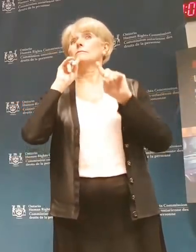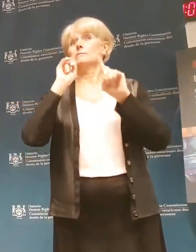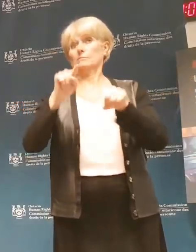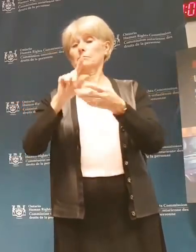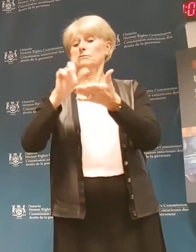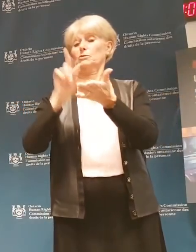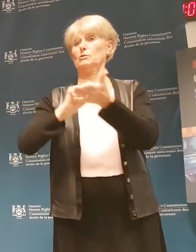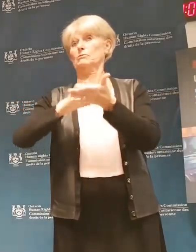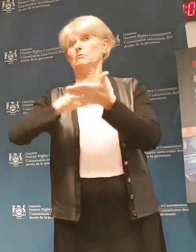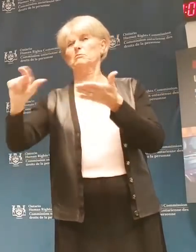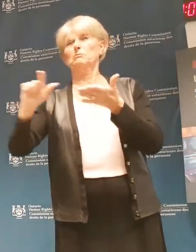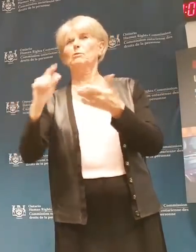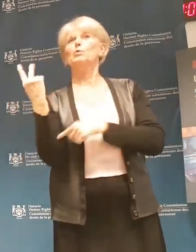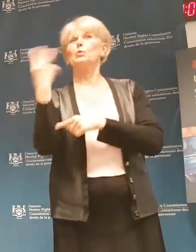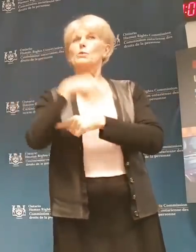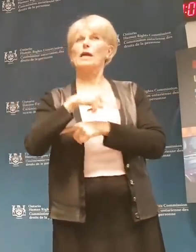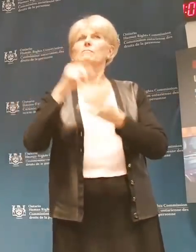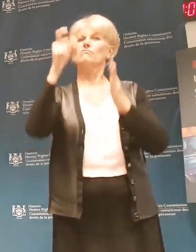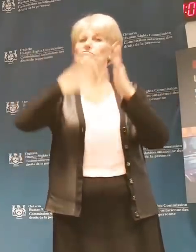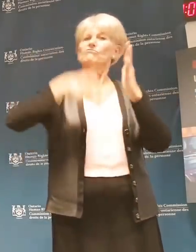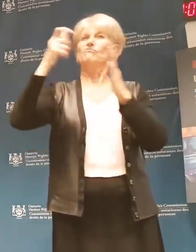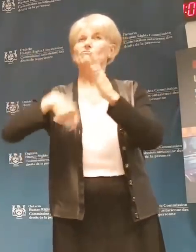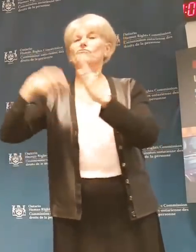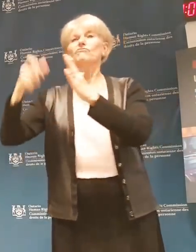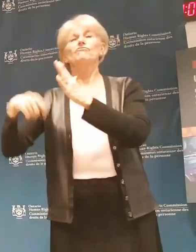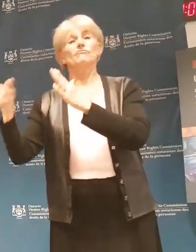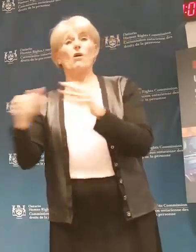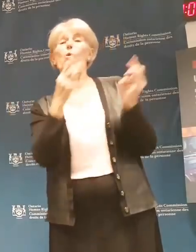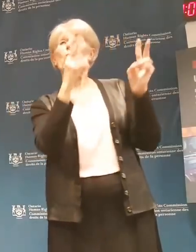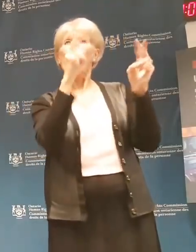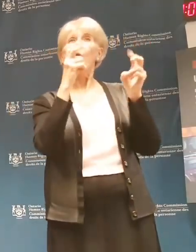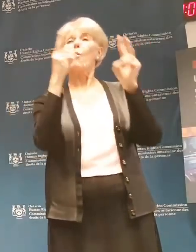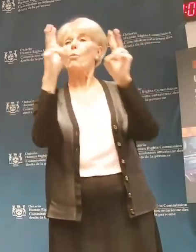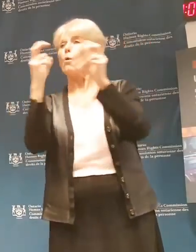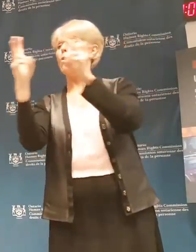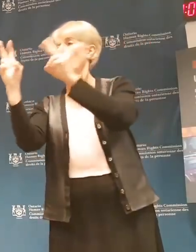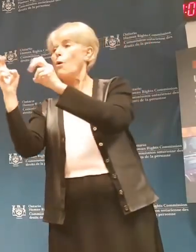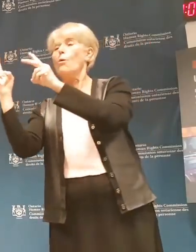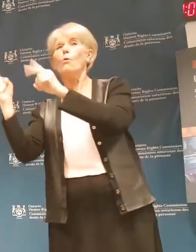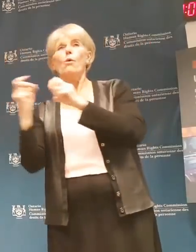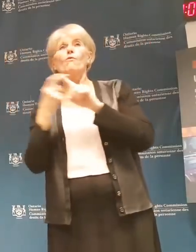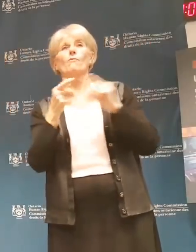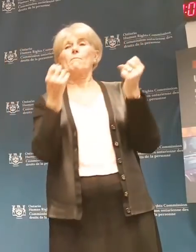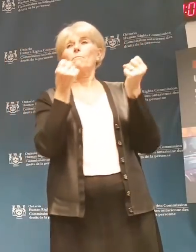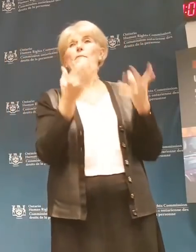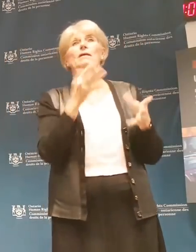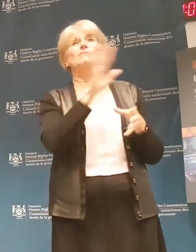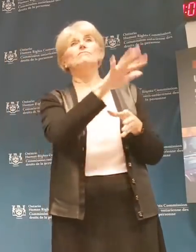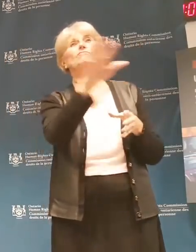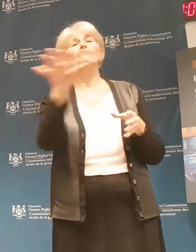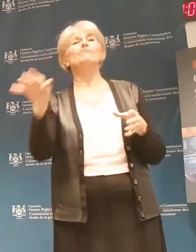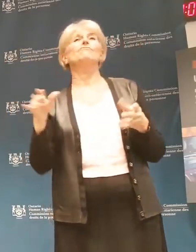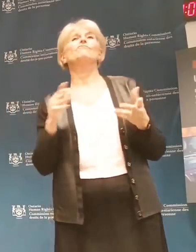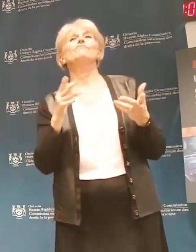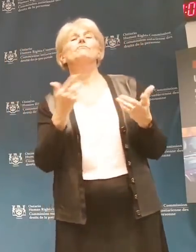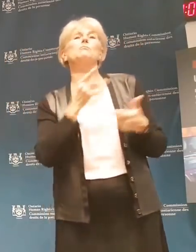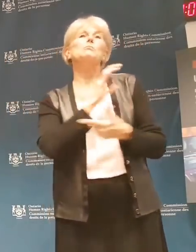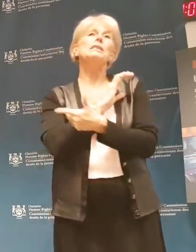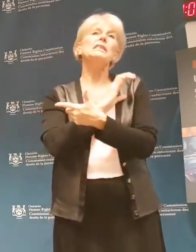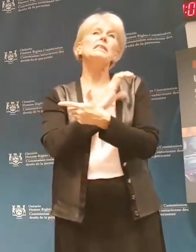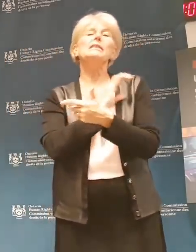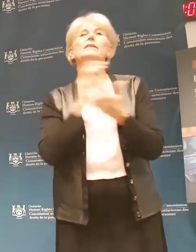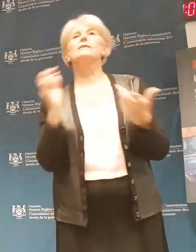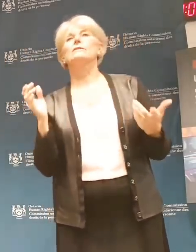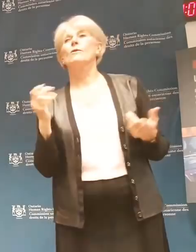in the paper over 2 days, and they quoted a number of quotes from police